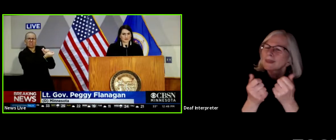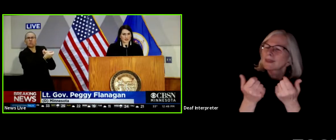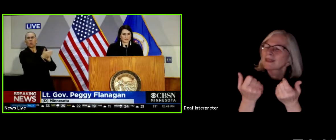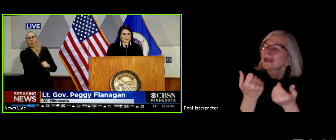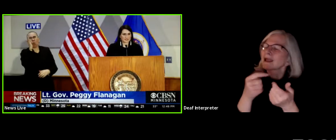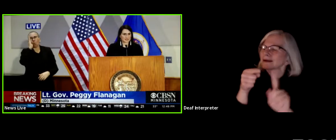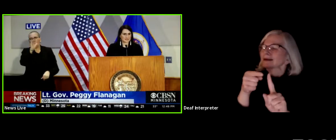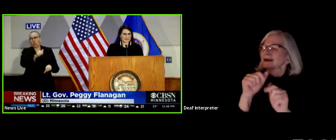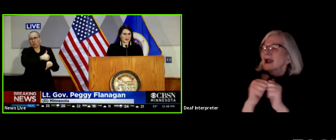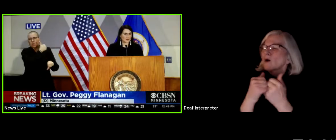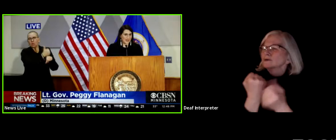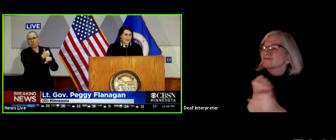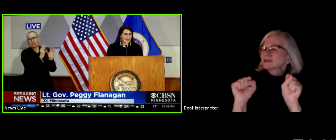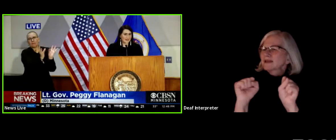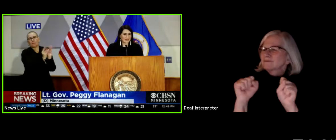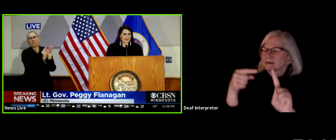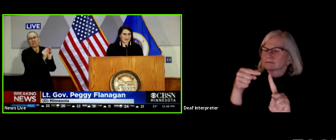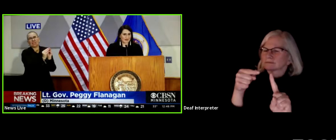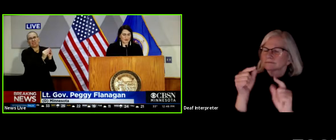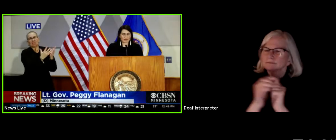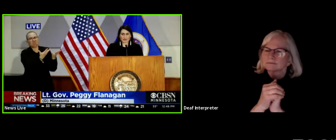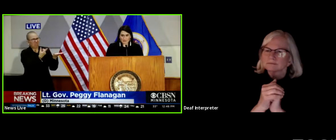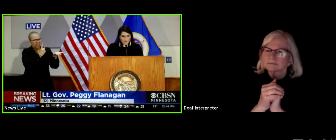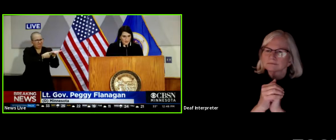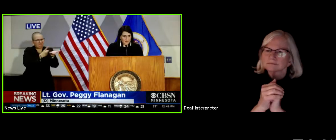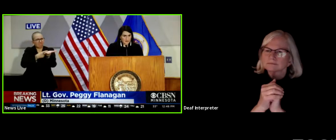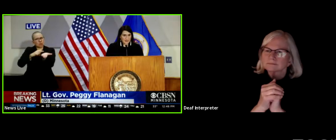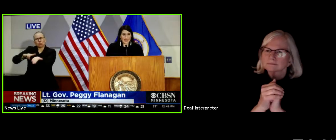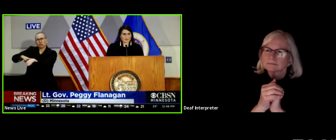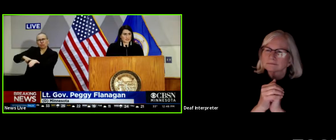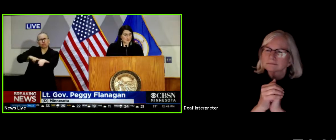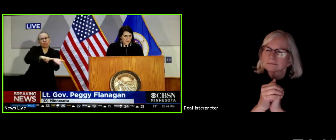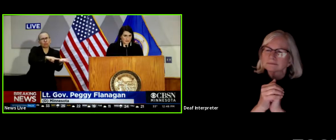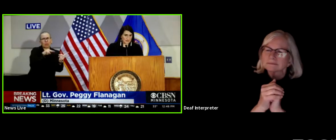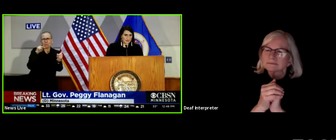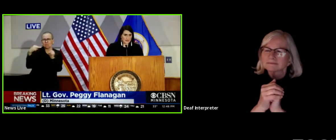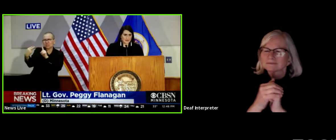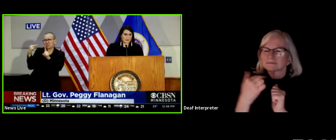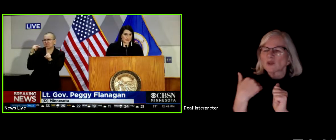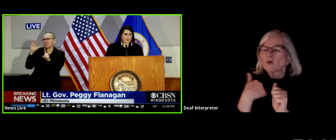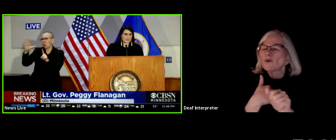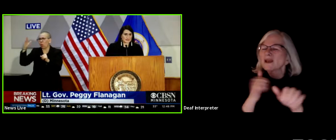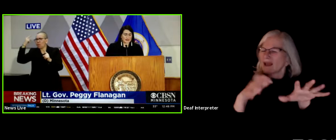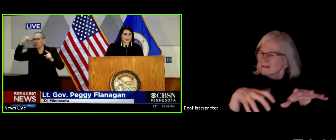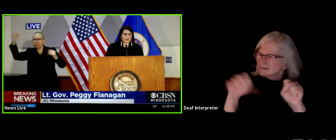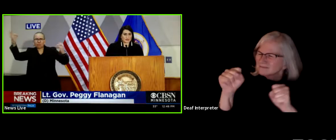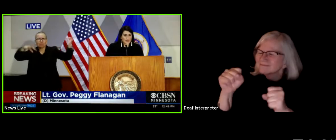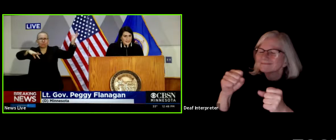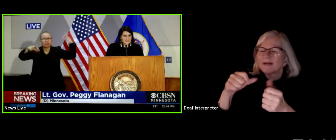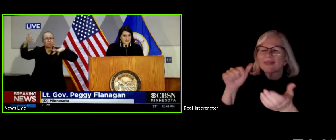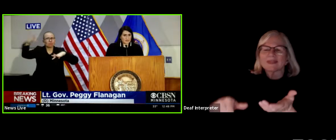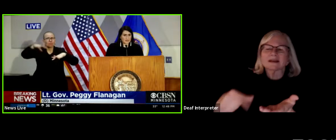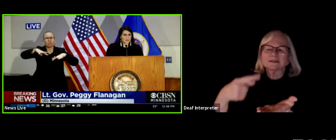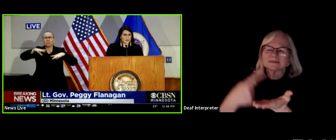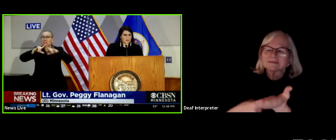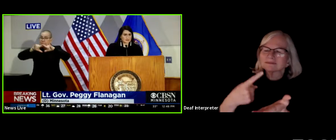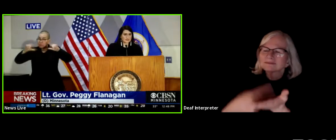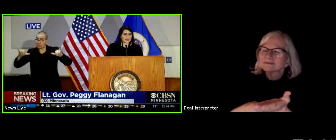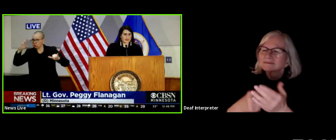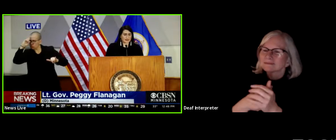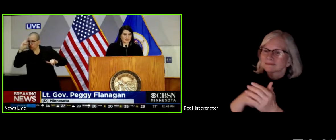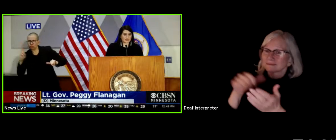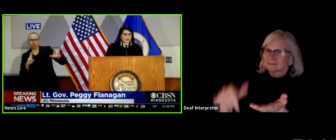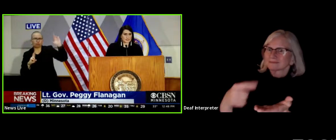have those conversations in a way that are thoughtful and respectful, that put the rights of